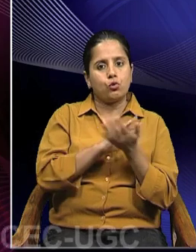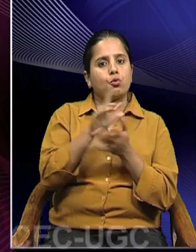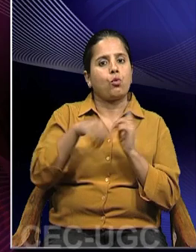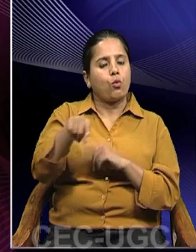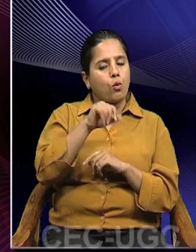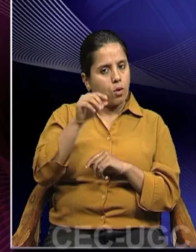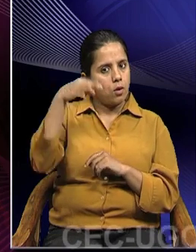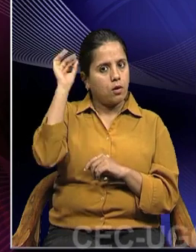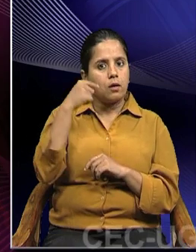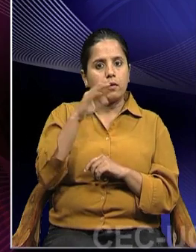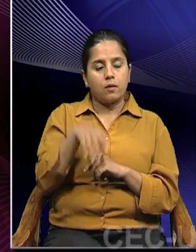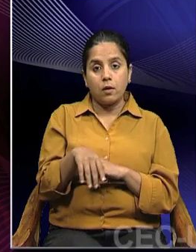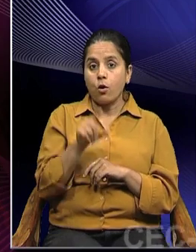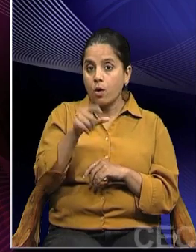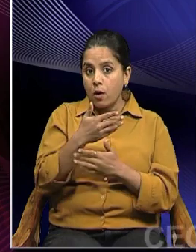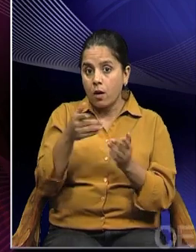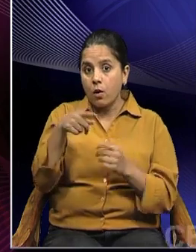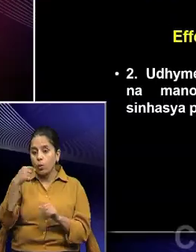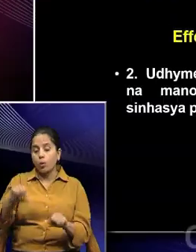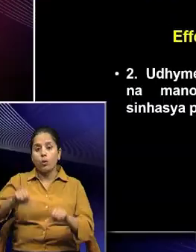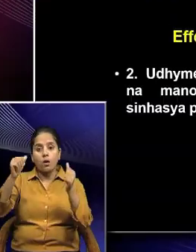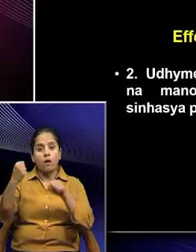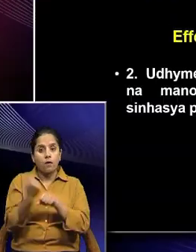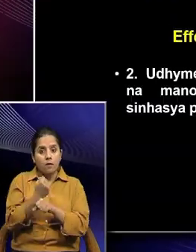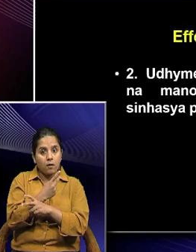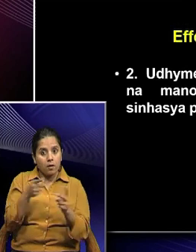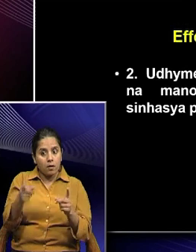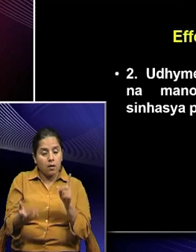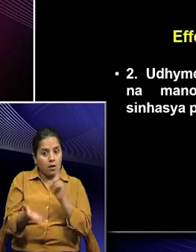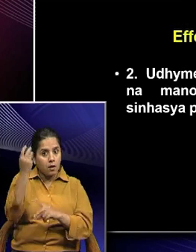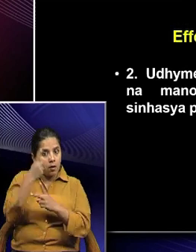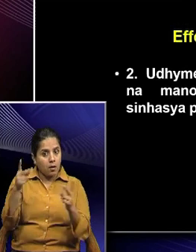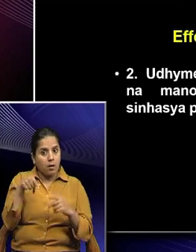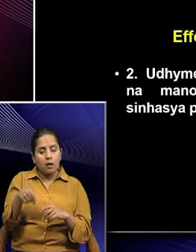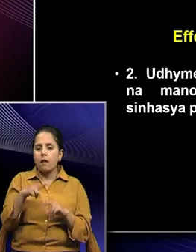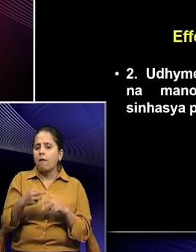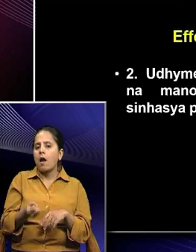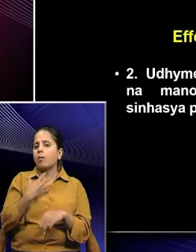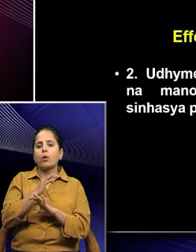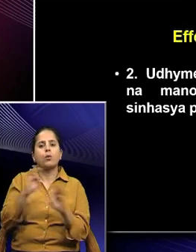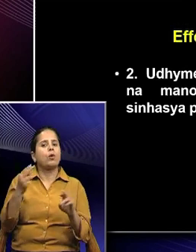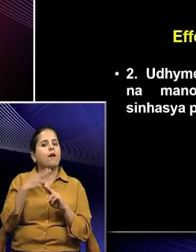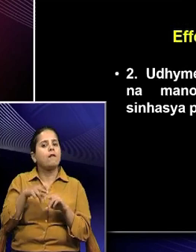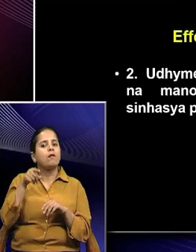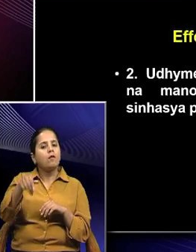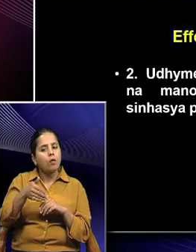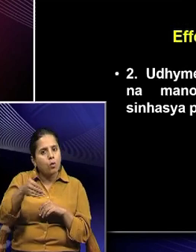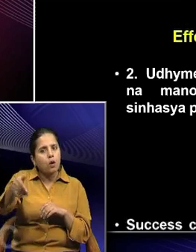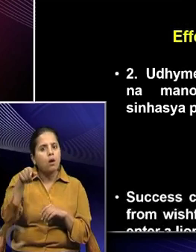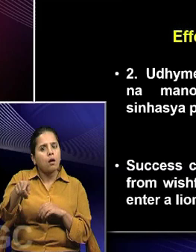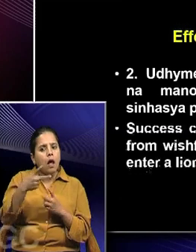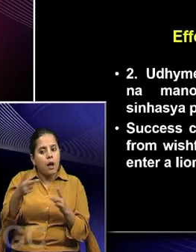of a shloka, udyamen hi siddhyanti karyani na manurothe nahi suptasya singhasya pravishanti mukhi